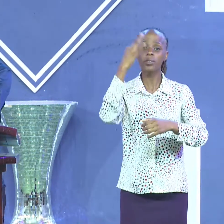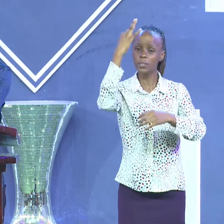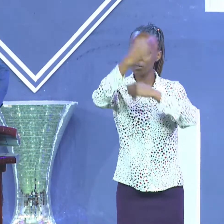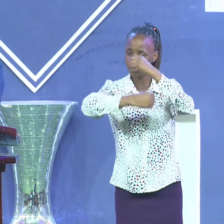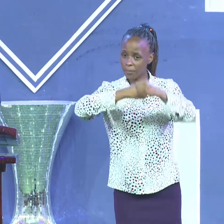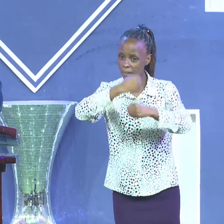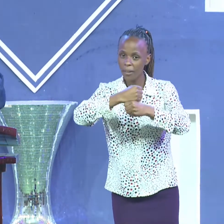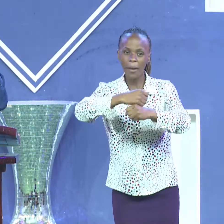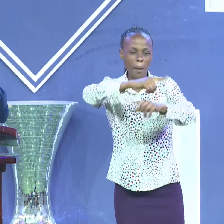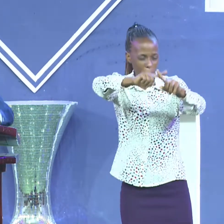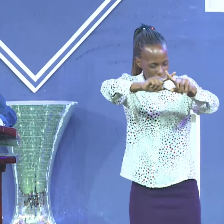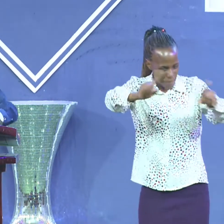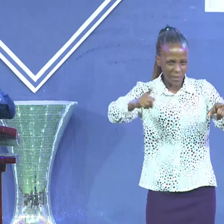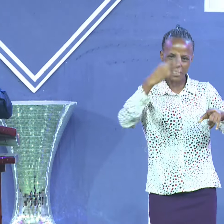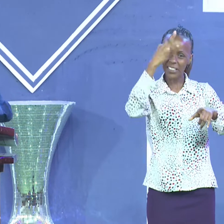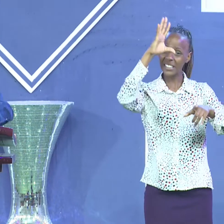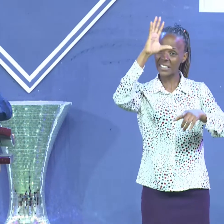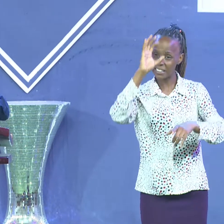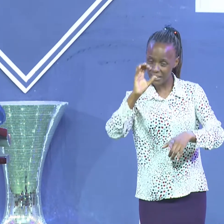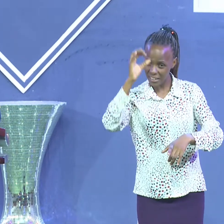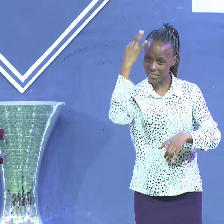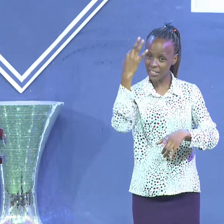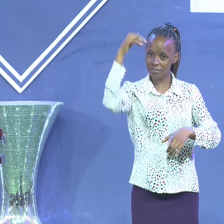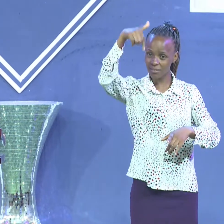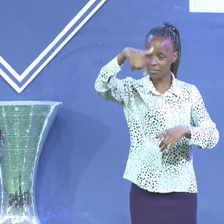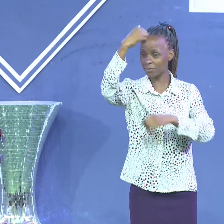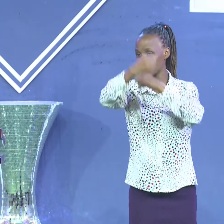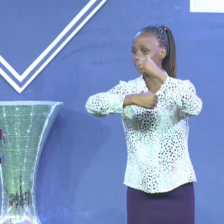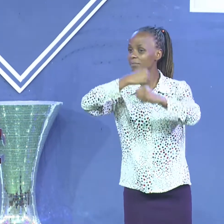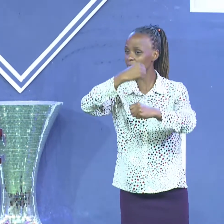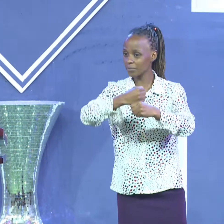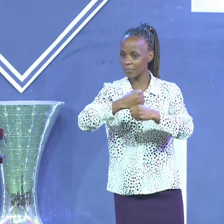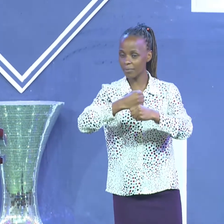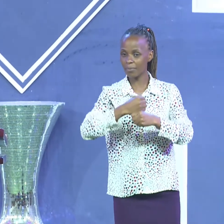Not 3 years. But for 37 years.